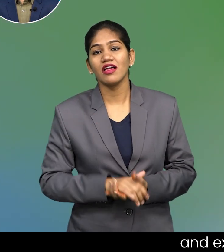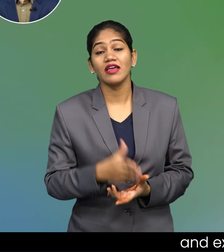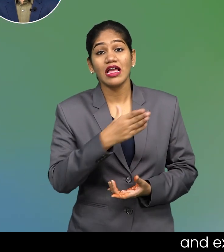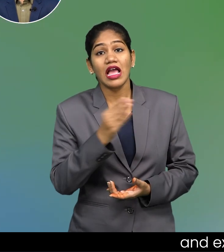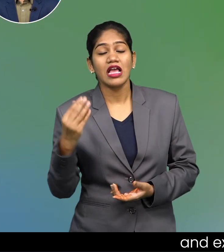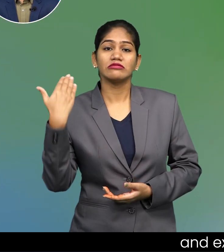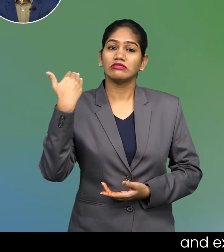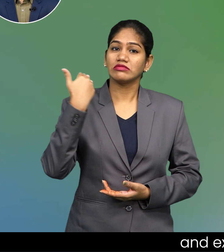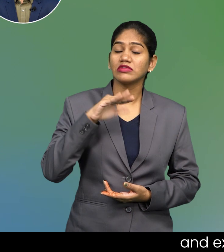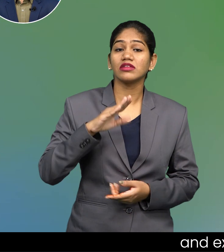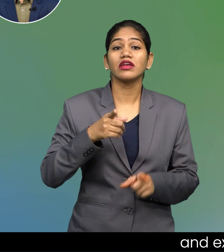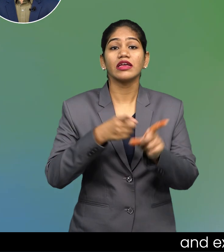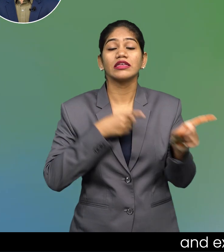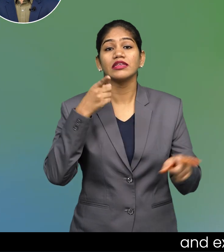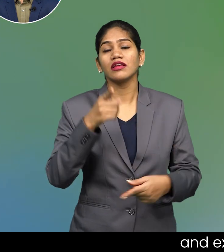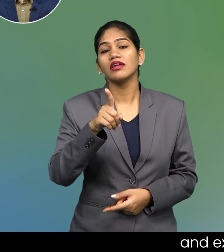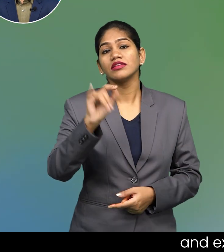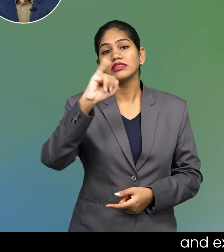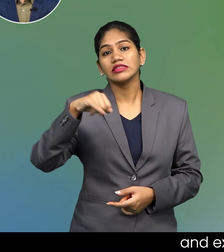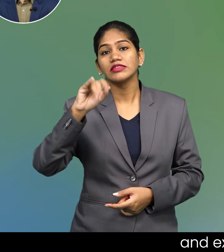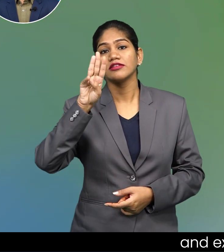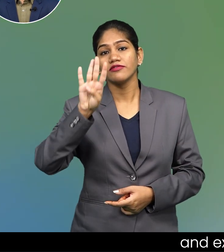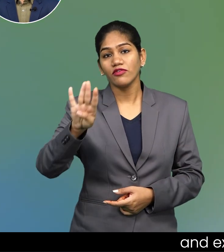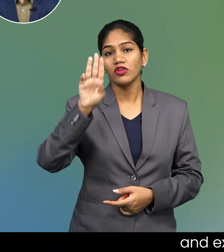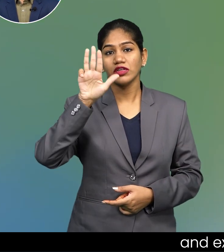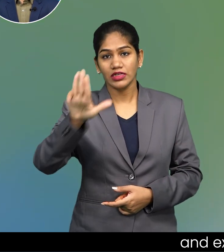and executed in 1649 CE,